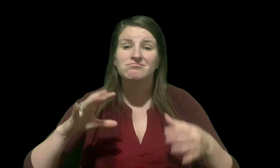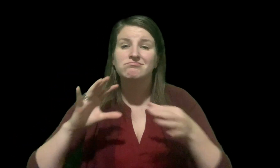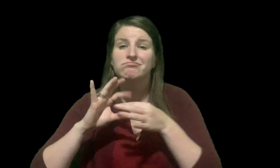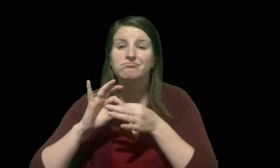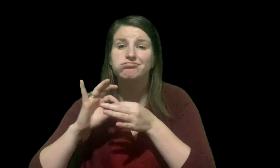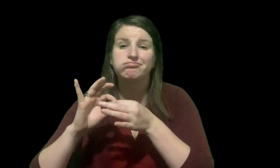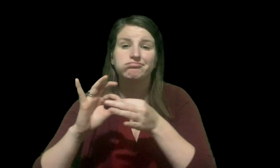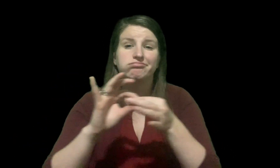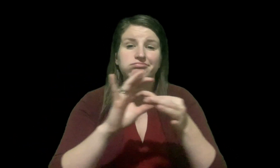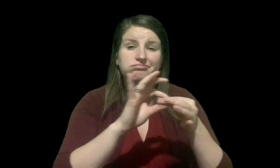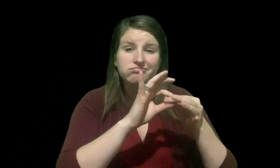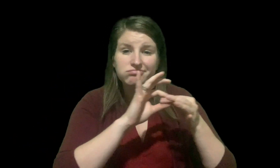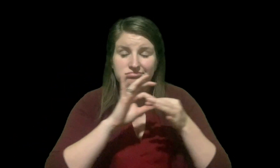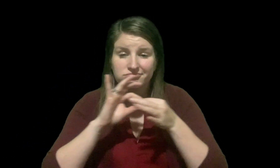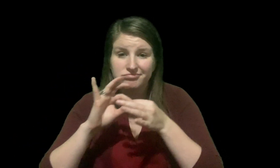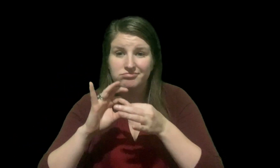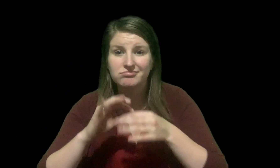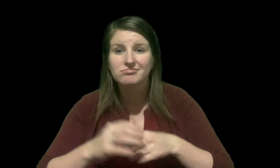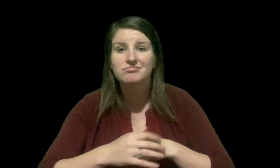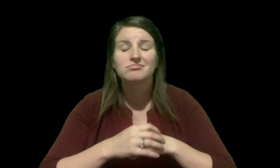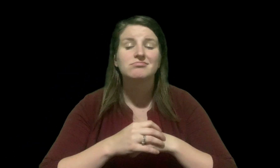We're all going to be seeing each other. That's part of it.